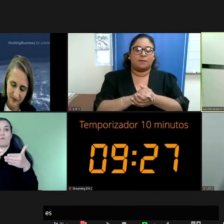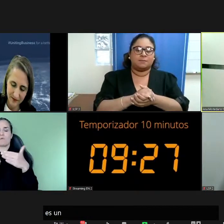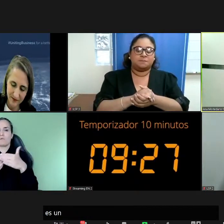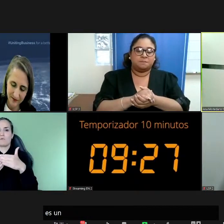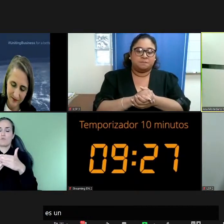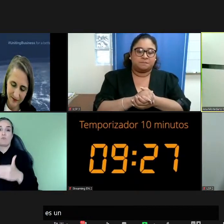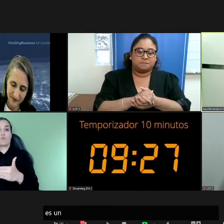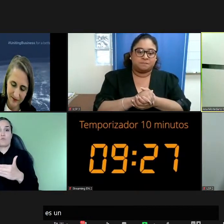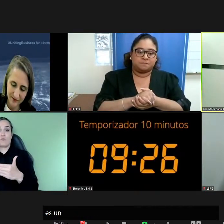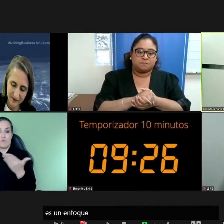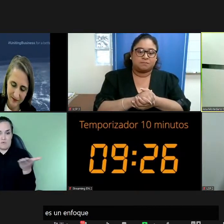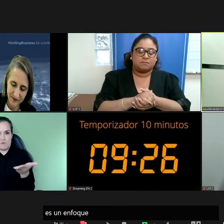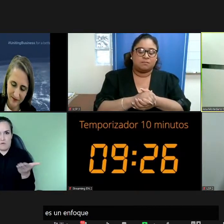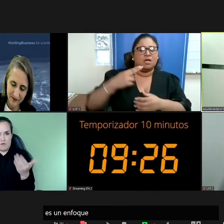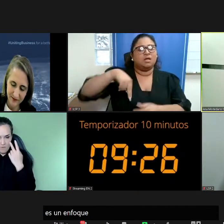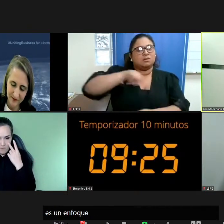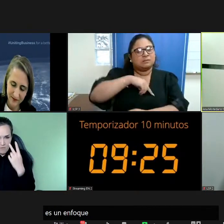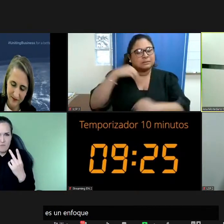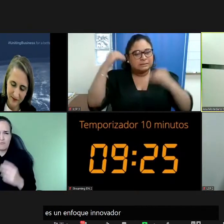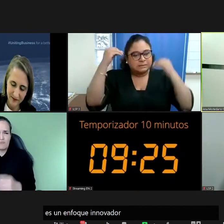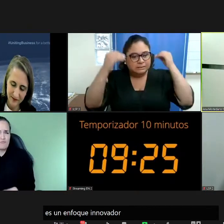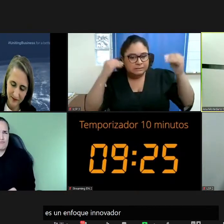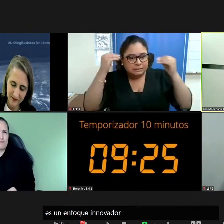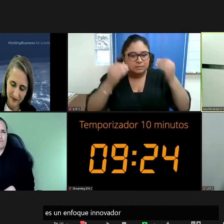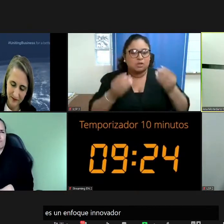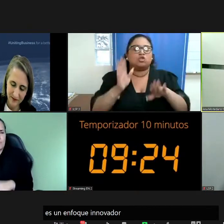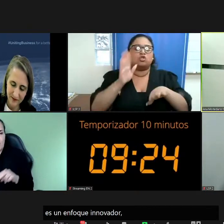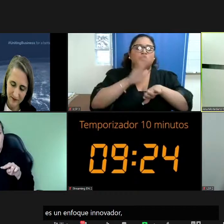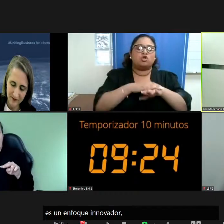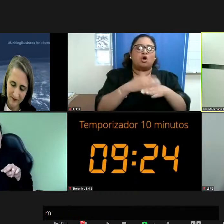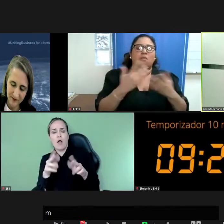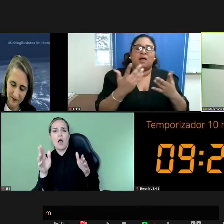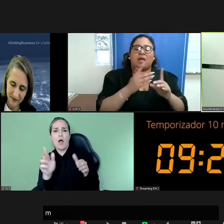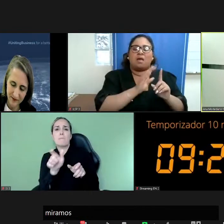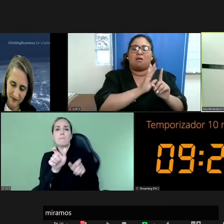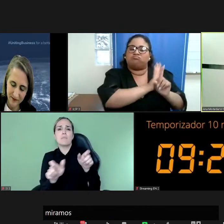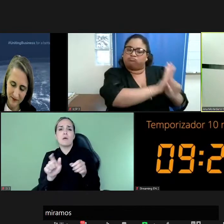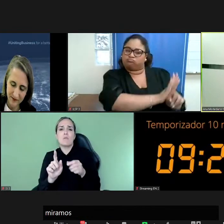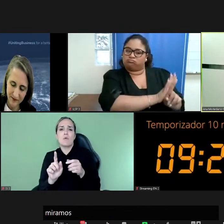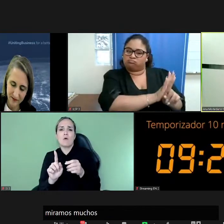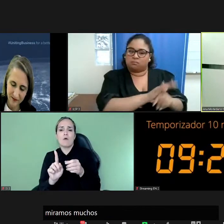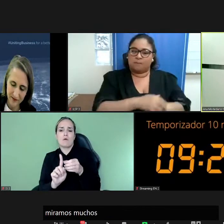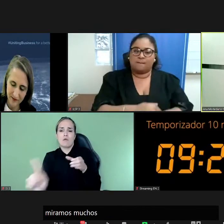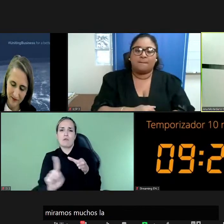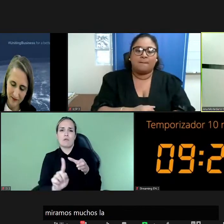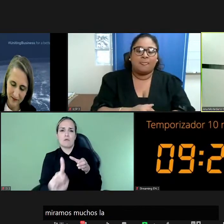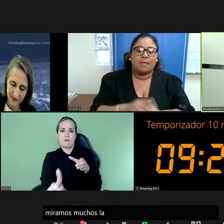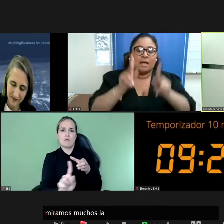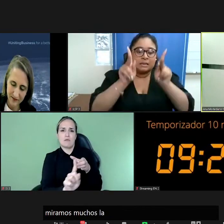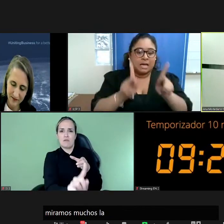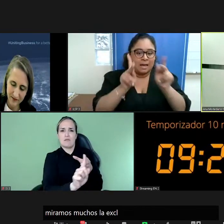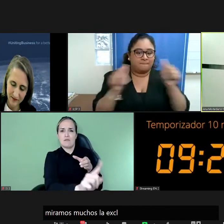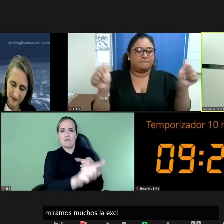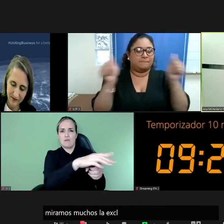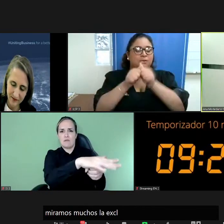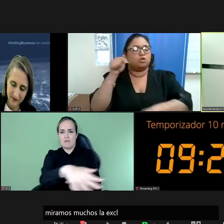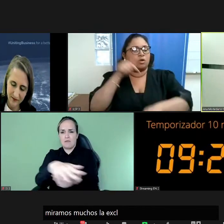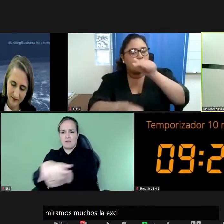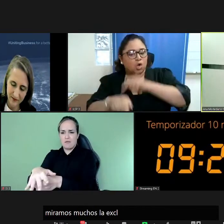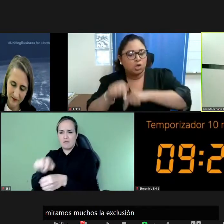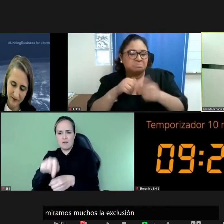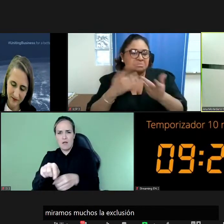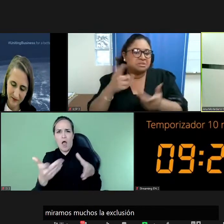approach and we usually look at exclusion and to what point persons with